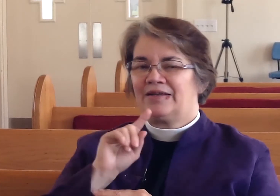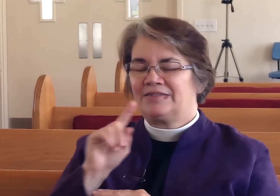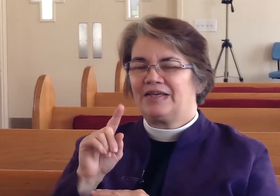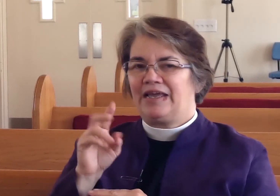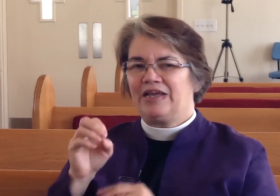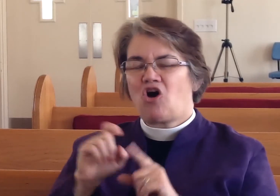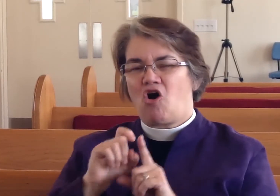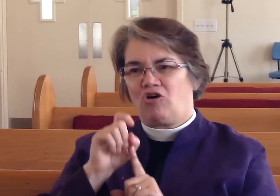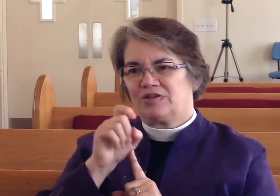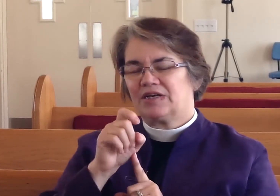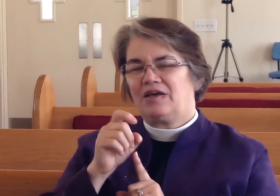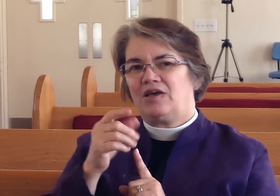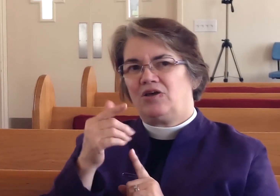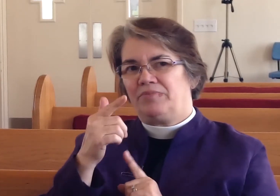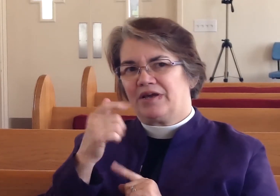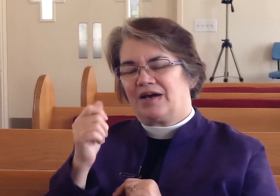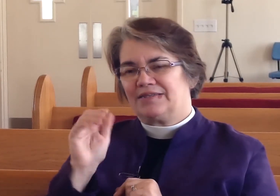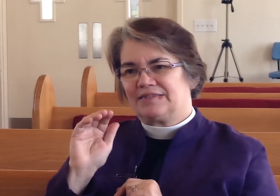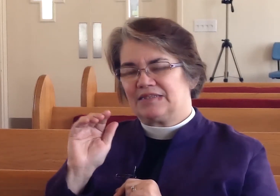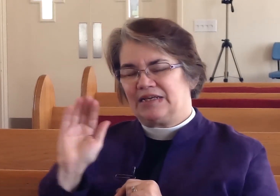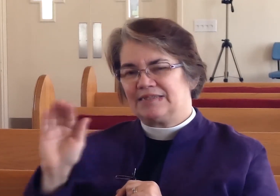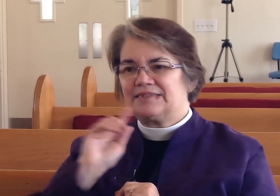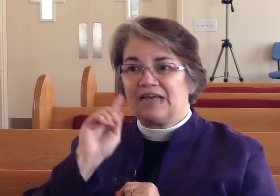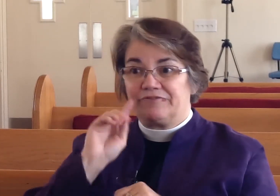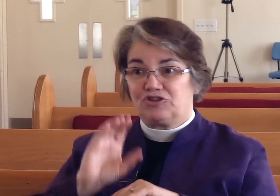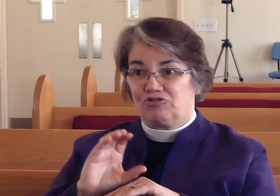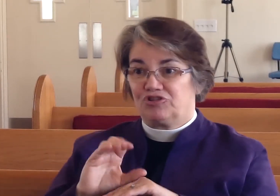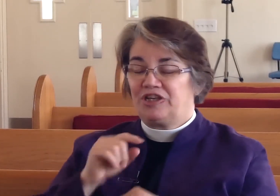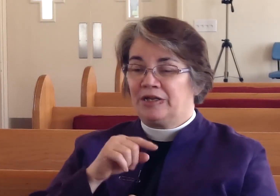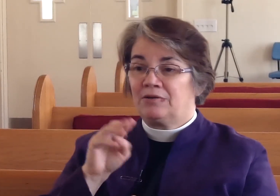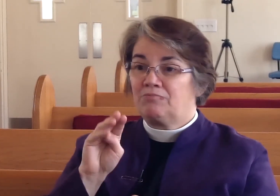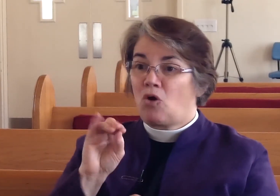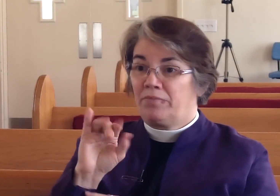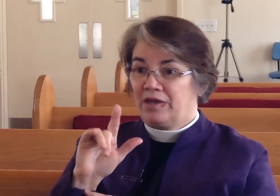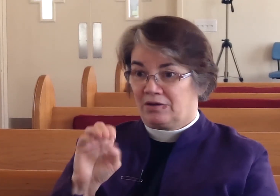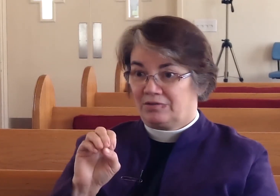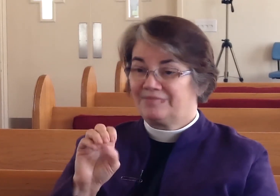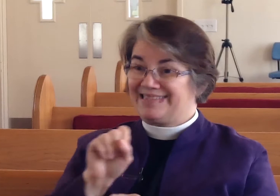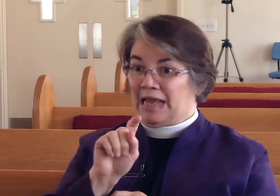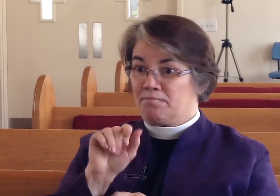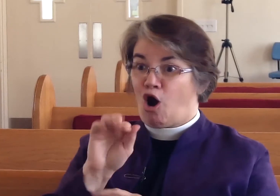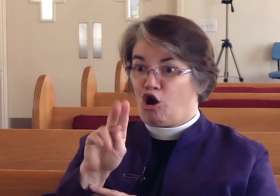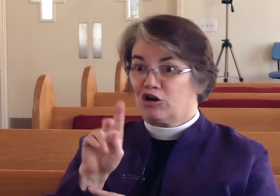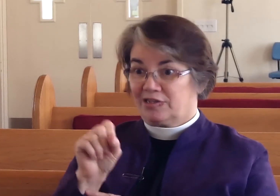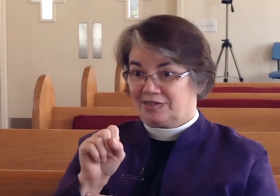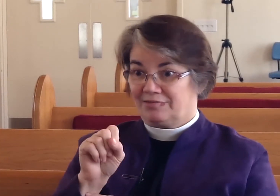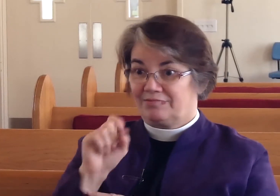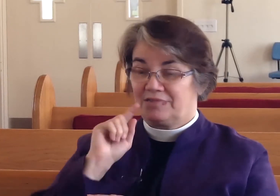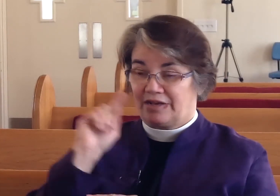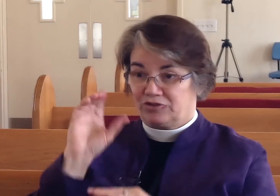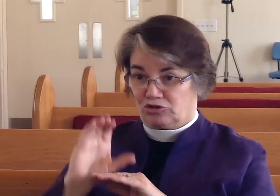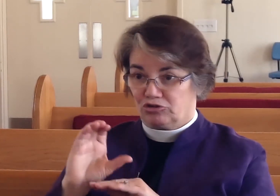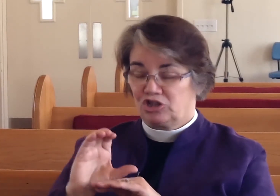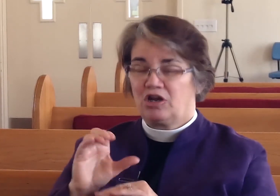and he called because his deaf church in Mobile, St. Mark's Deaf Church,